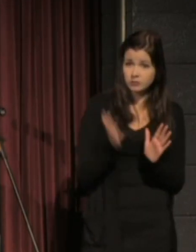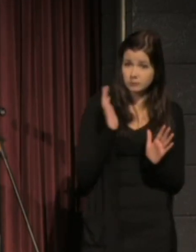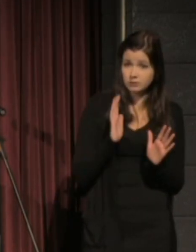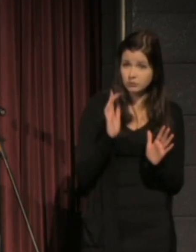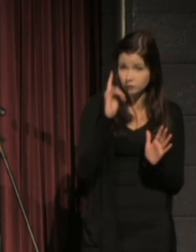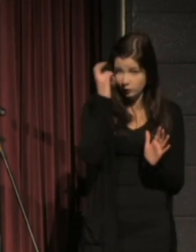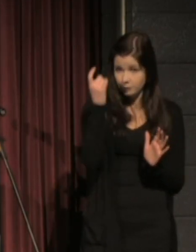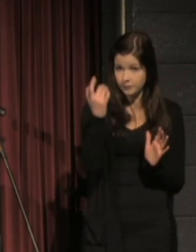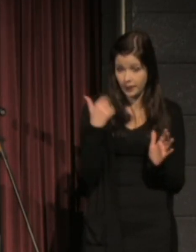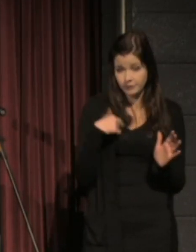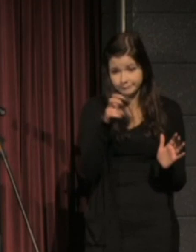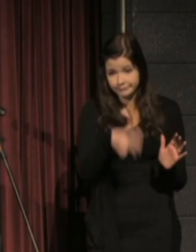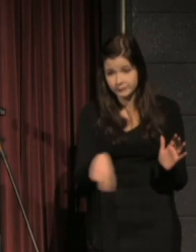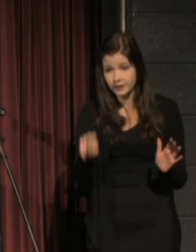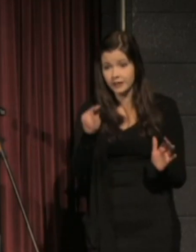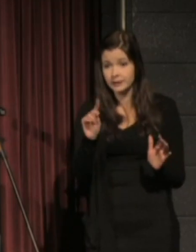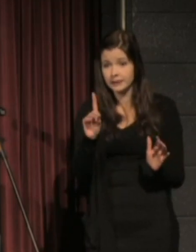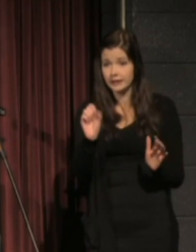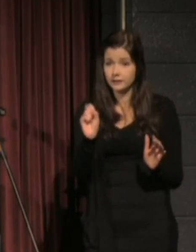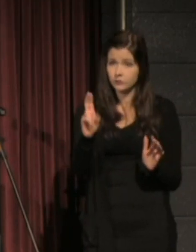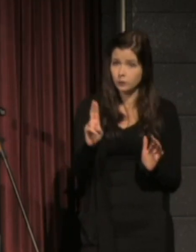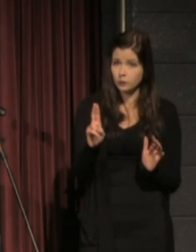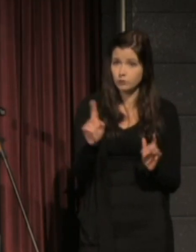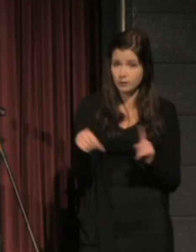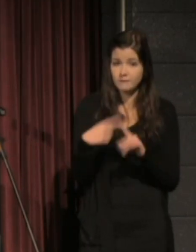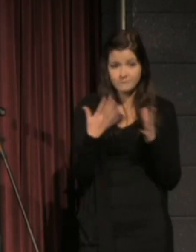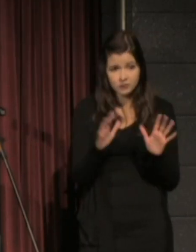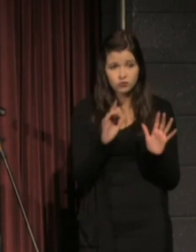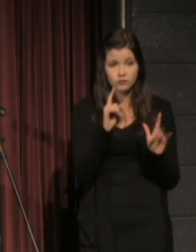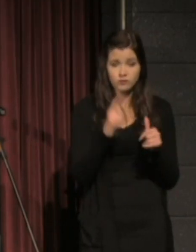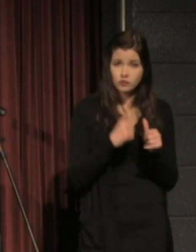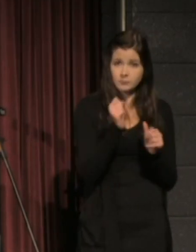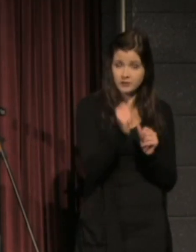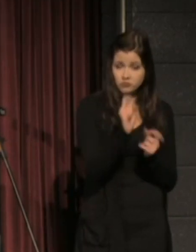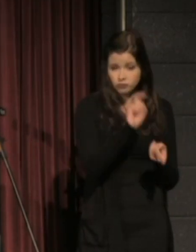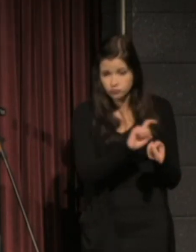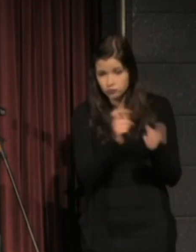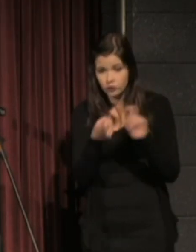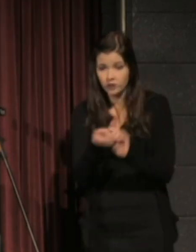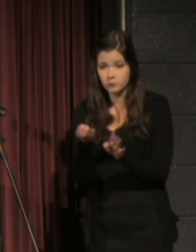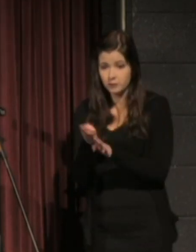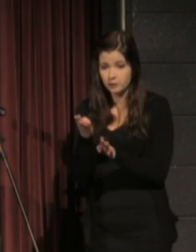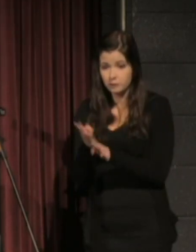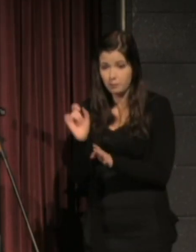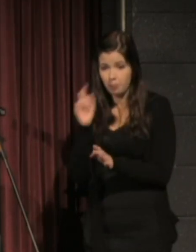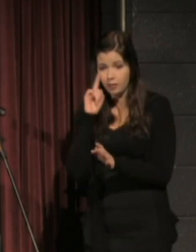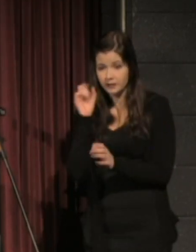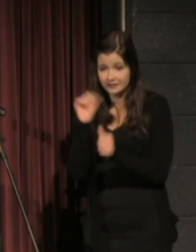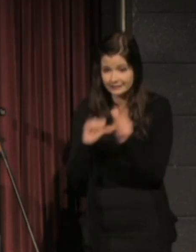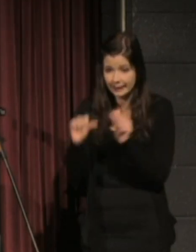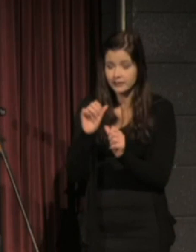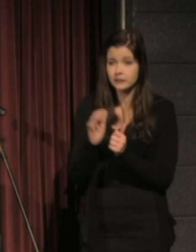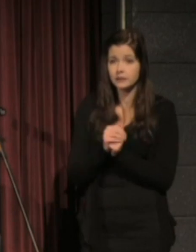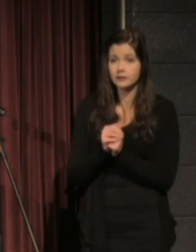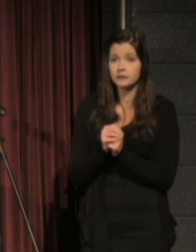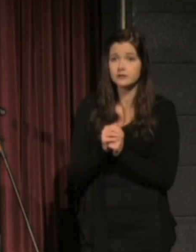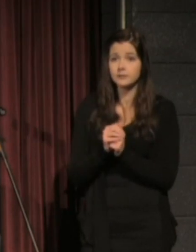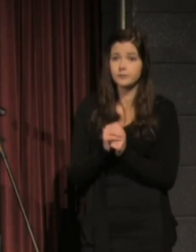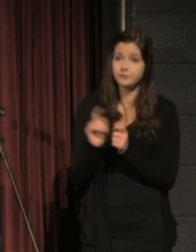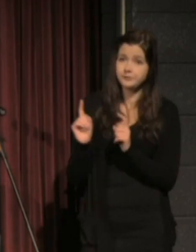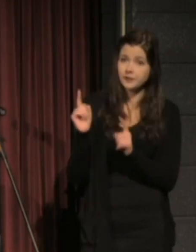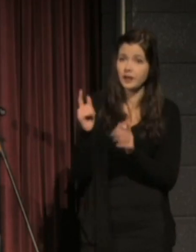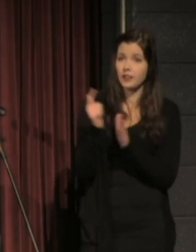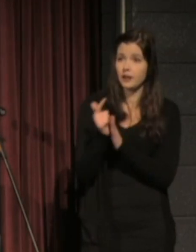I transferred to NDSU at the end of my first semester at the U of M, switched my major to political science, and eventually attended law school at